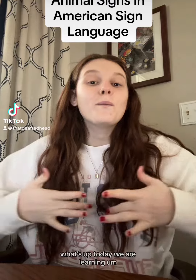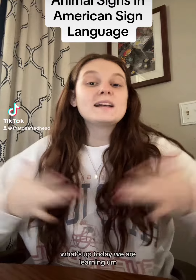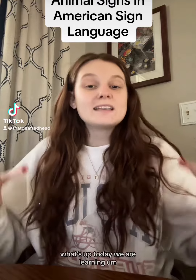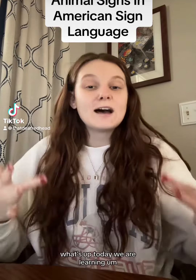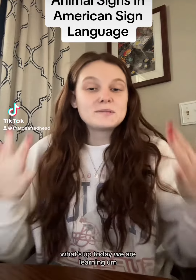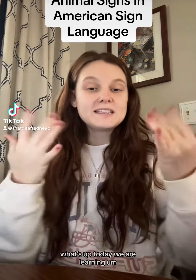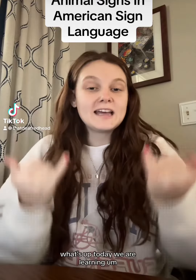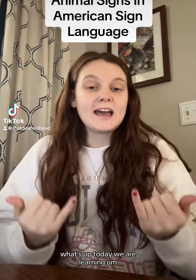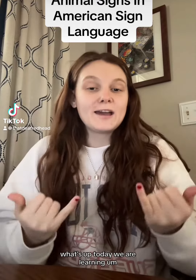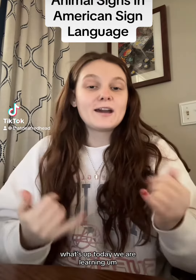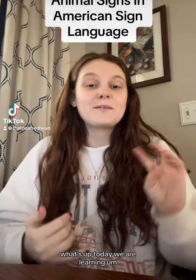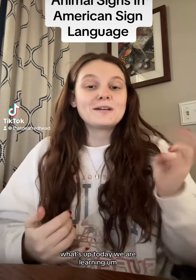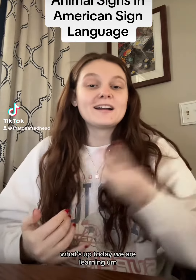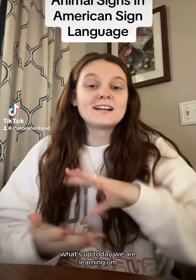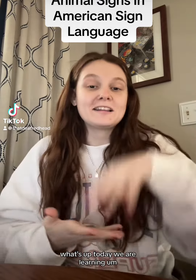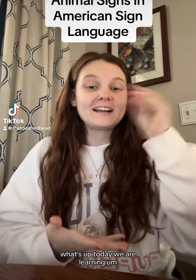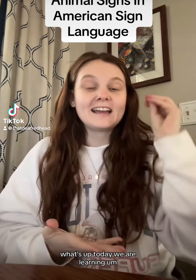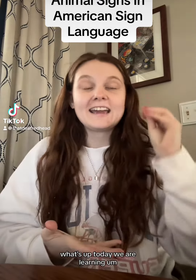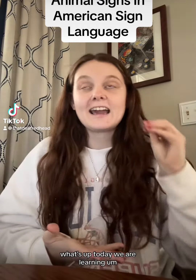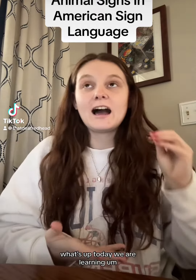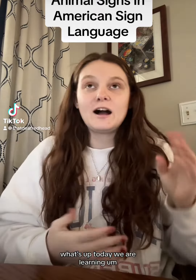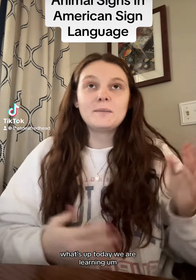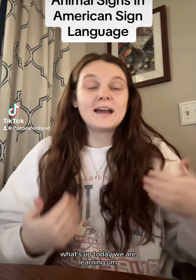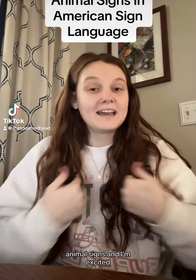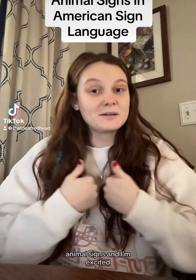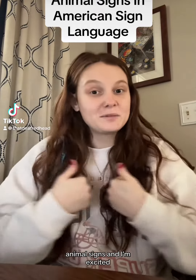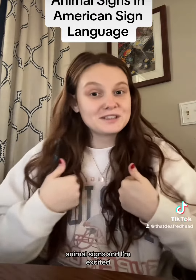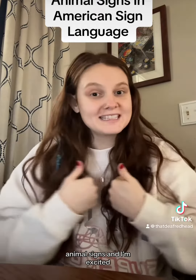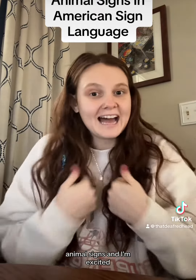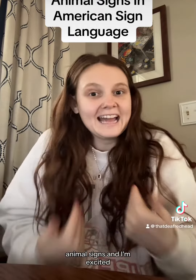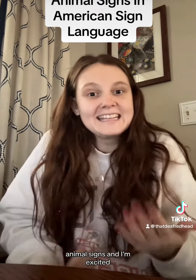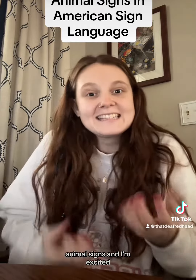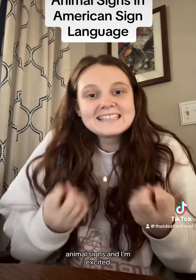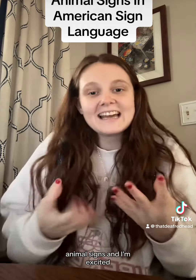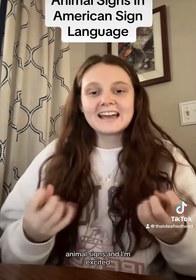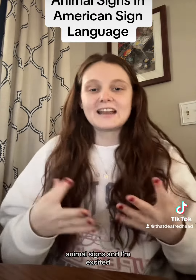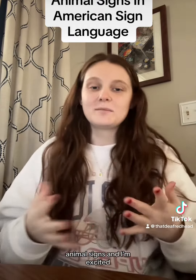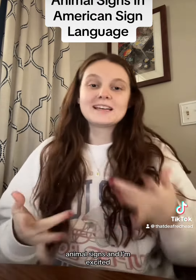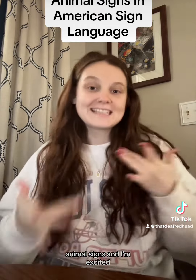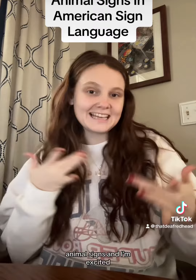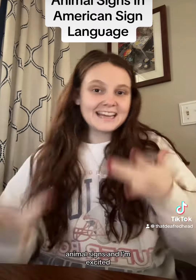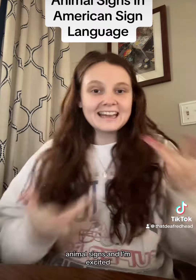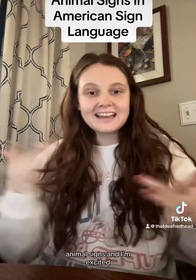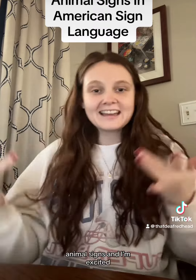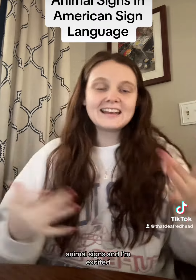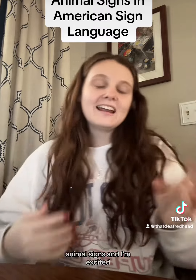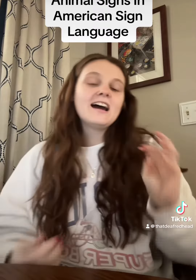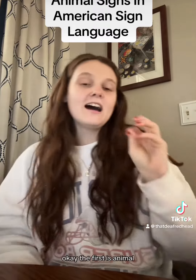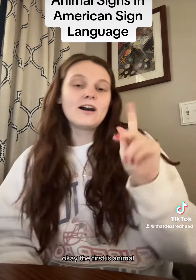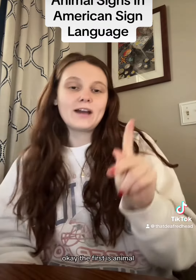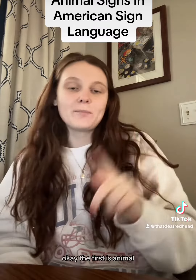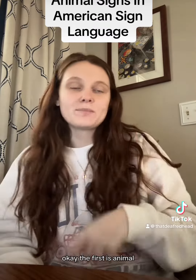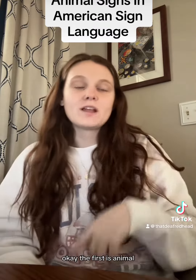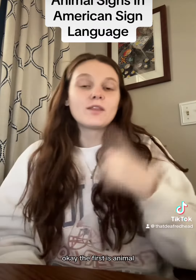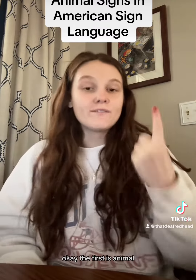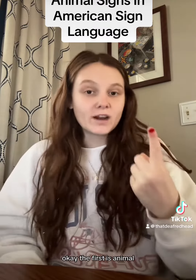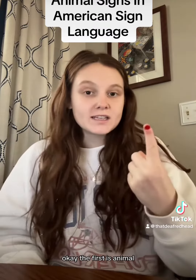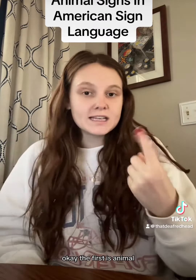What's up? Today we are learning animal signs and I'm excited. Okay, the first is